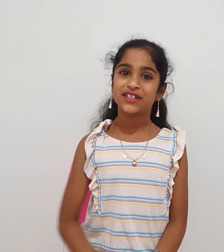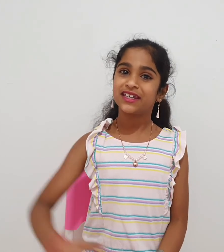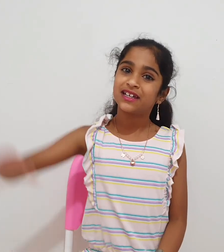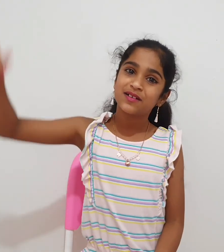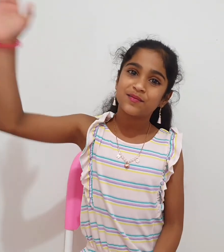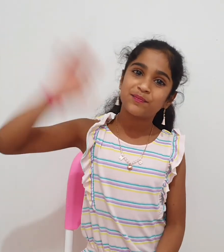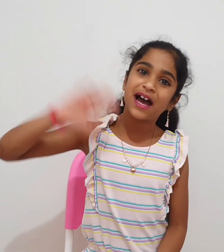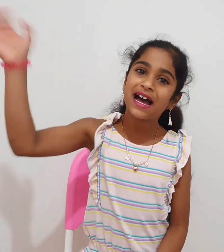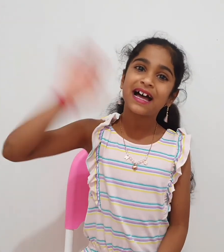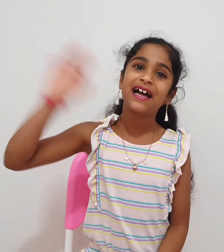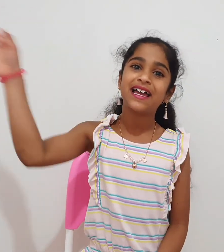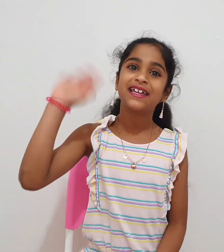Bye.